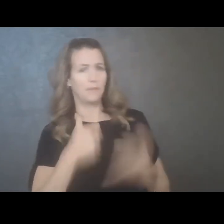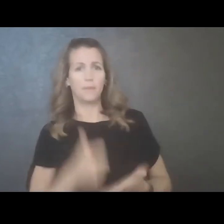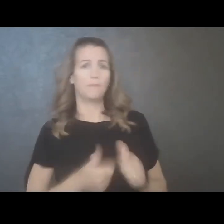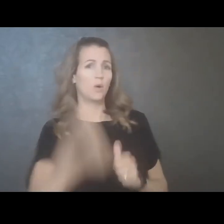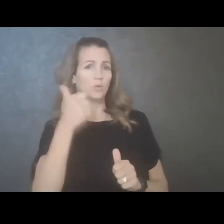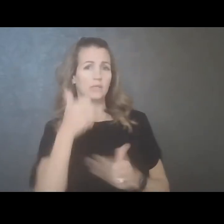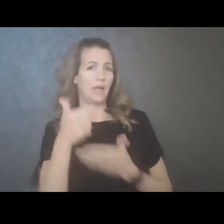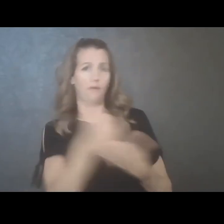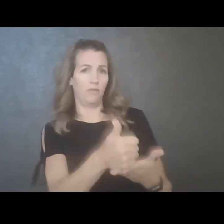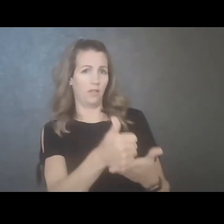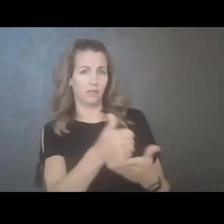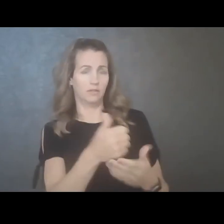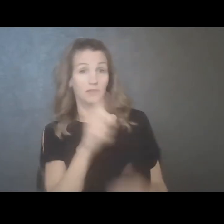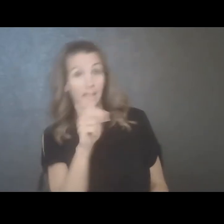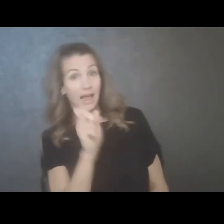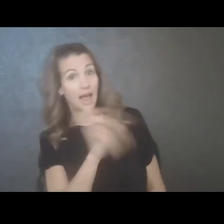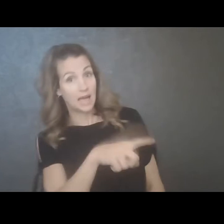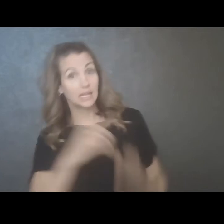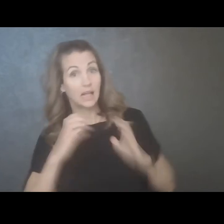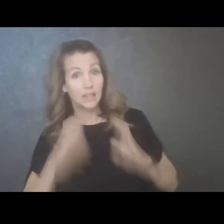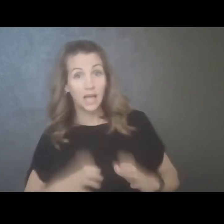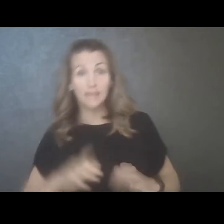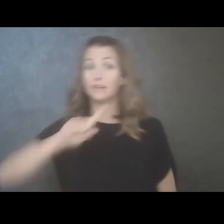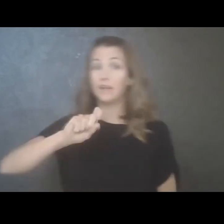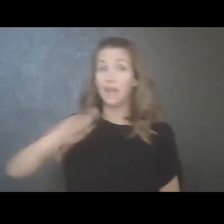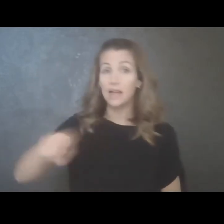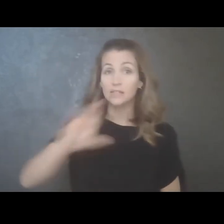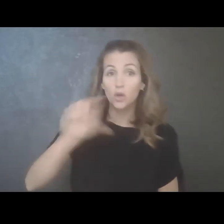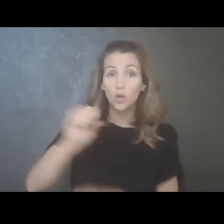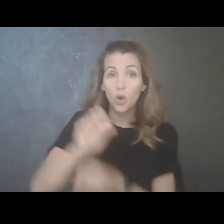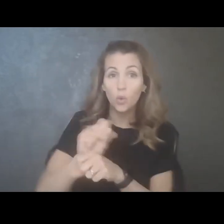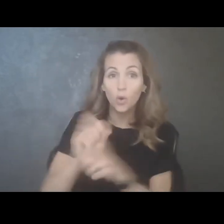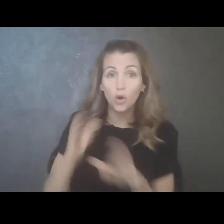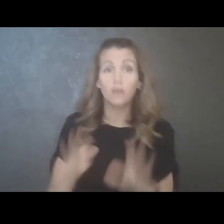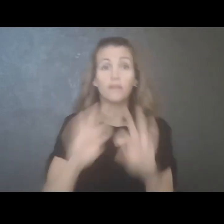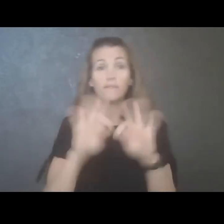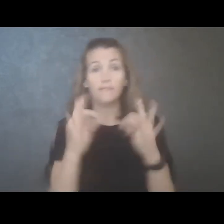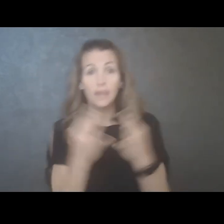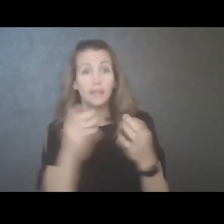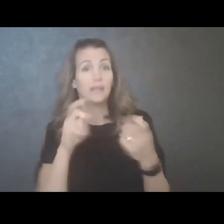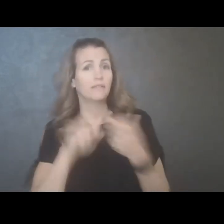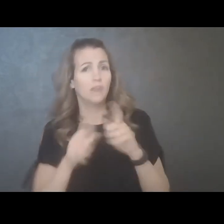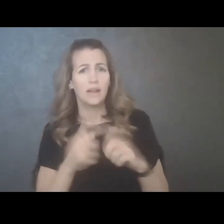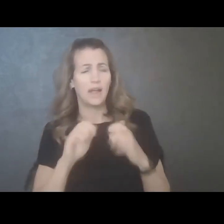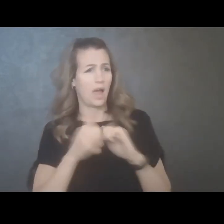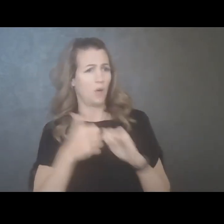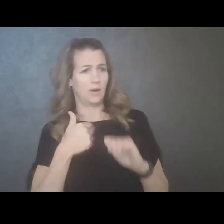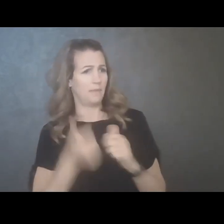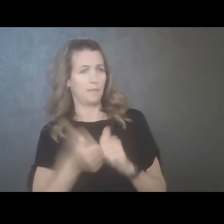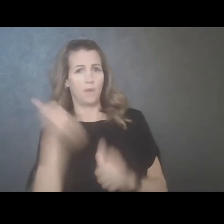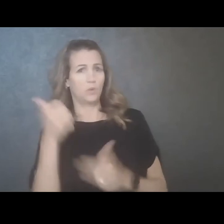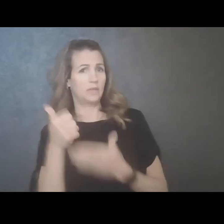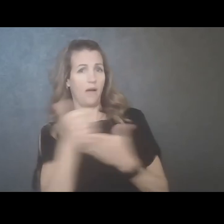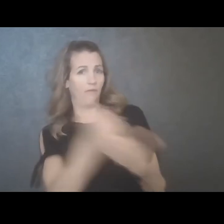Ask that to a client, ask that to a coworker, ask that to a family member, a friend. How can I be most helpful? What's troubling you right now? What can I do to take that off your plate to help